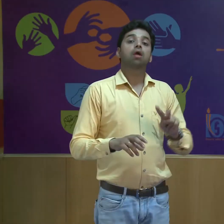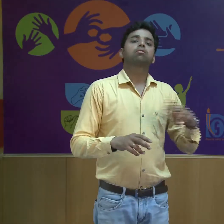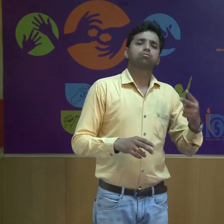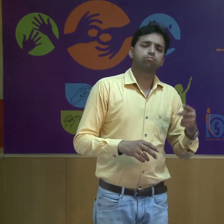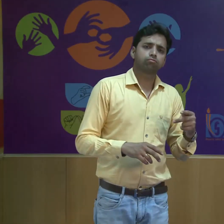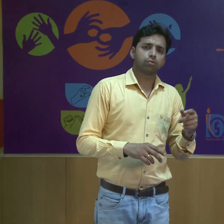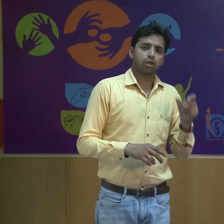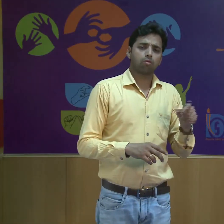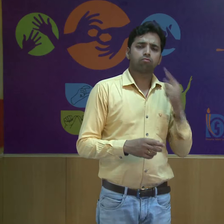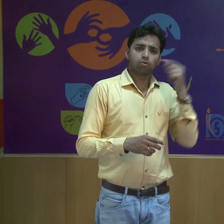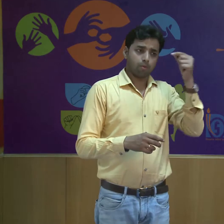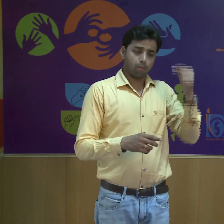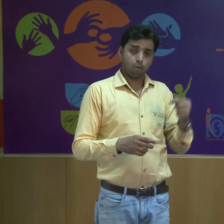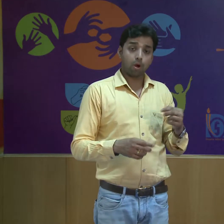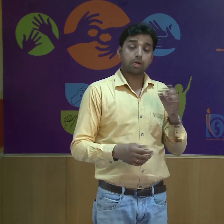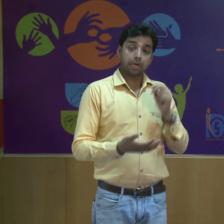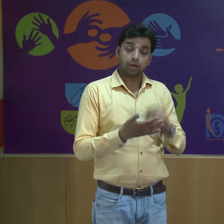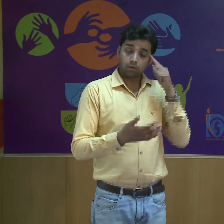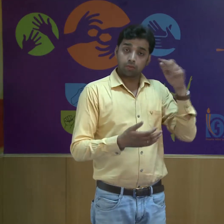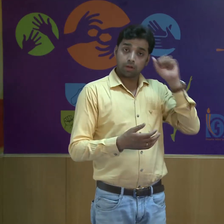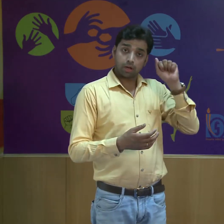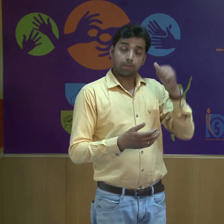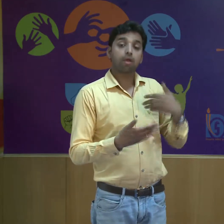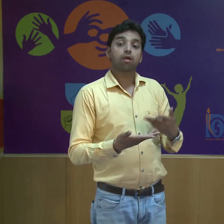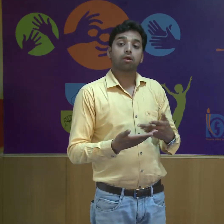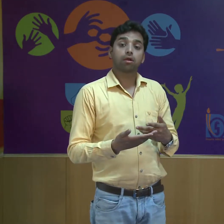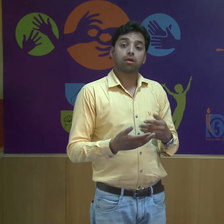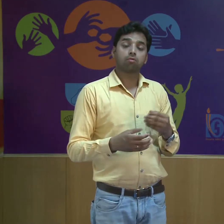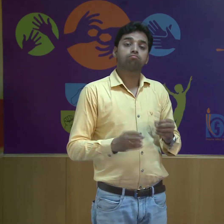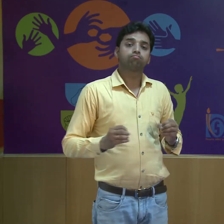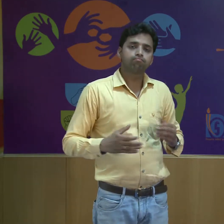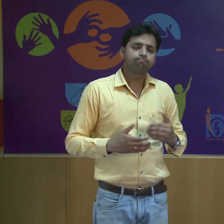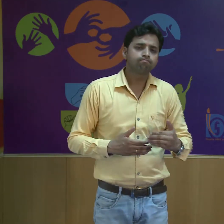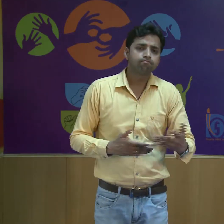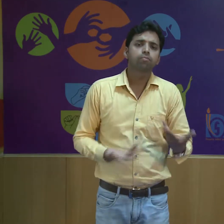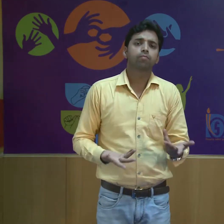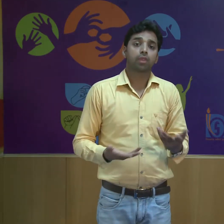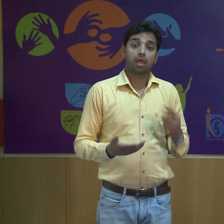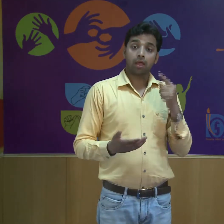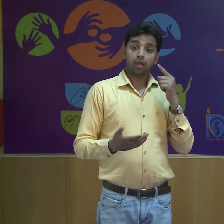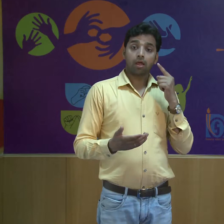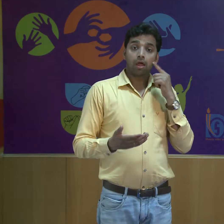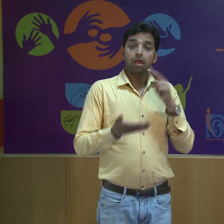Another important point that we need to remember is that because of intercaste